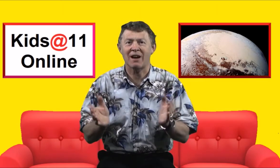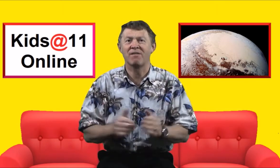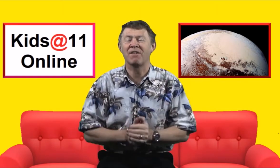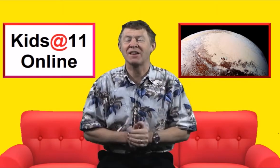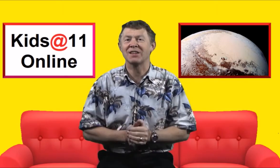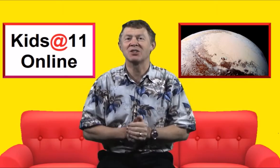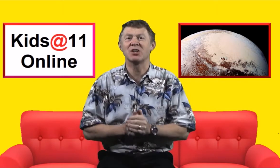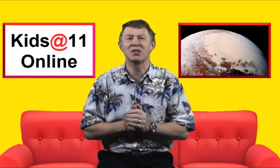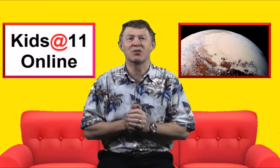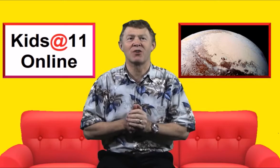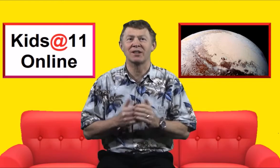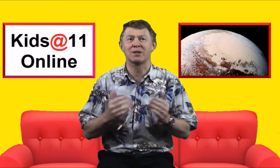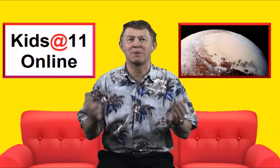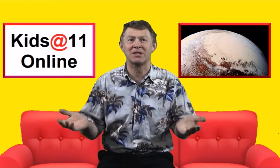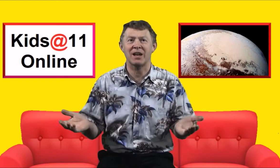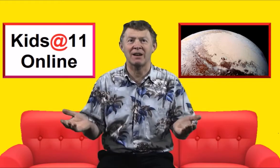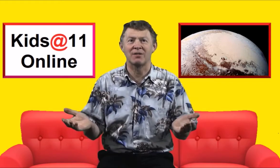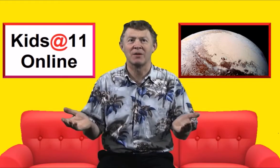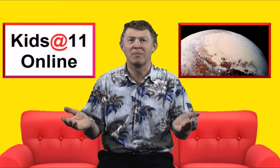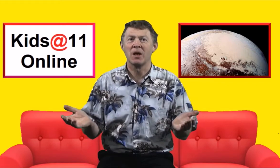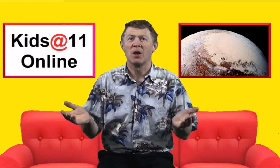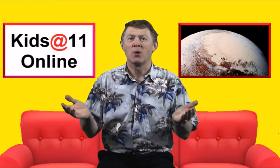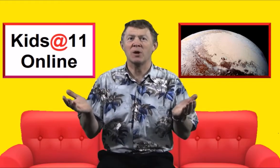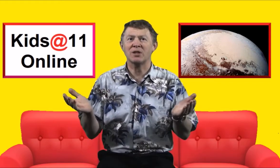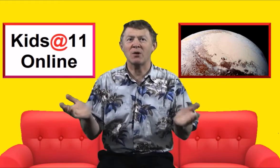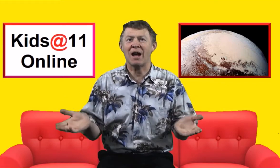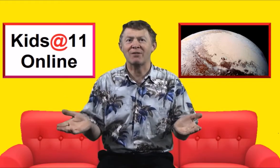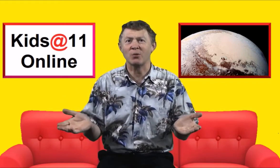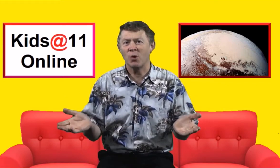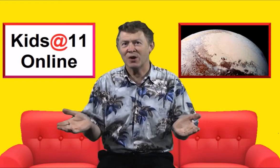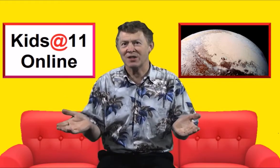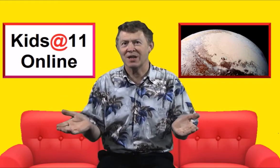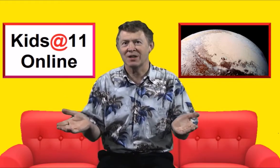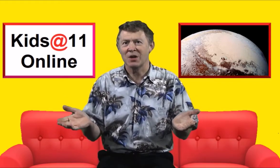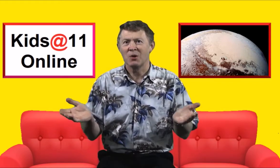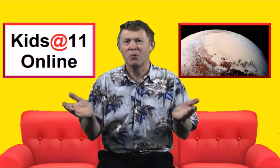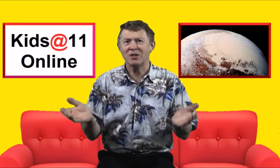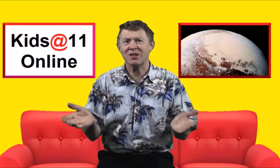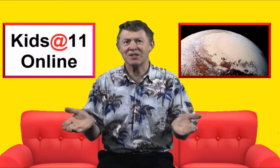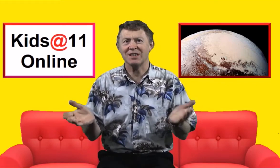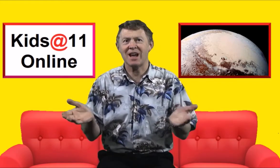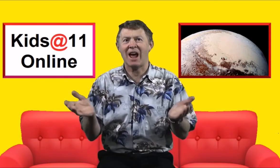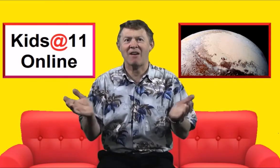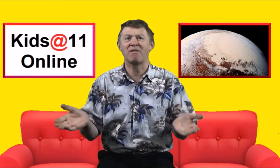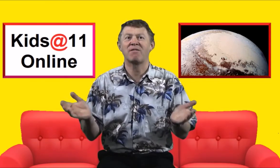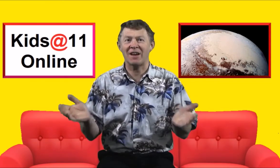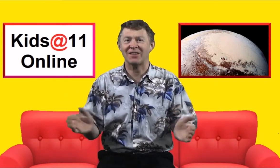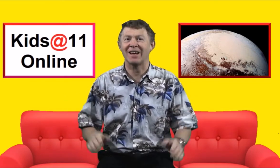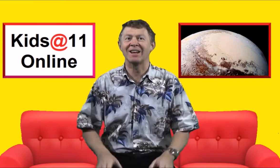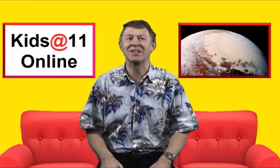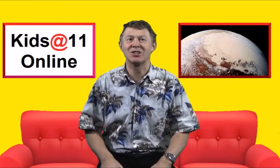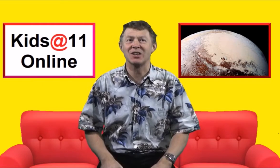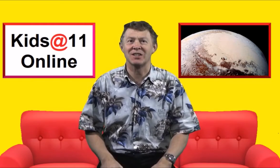have faith in Jesus Christ to be saved. We don't have to work at it. We just need to have faith in